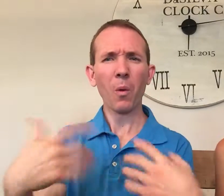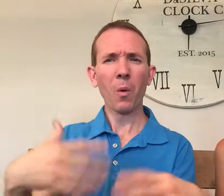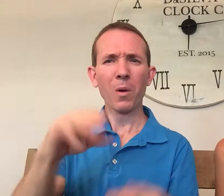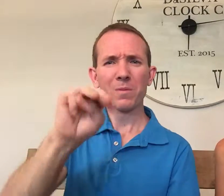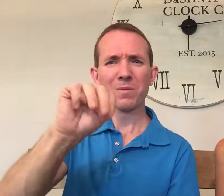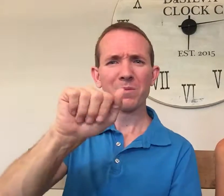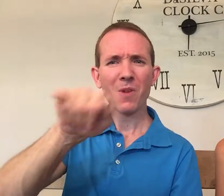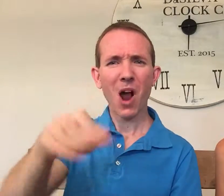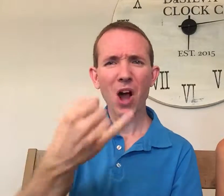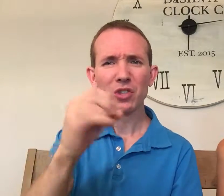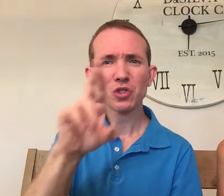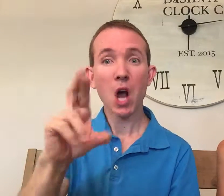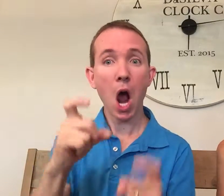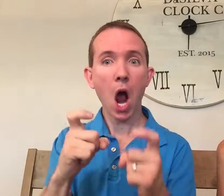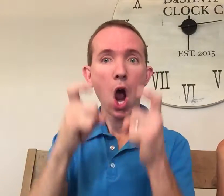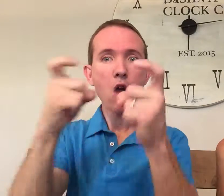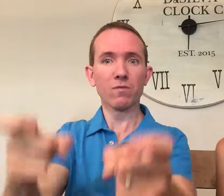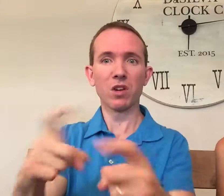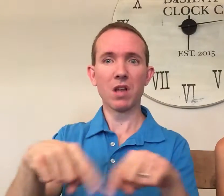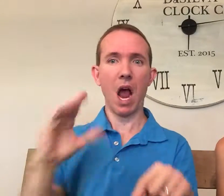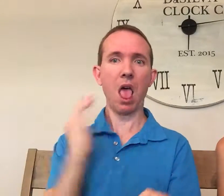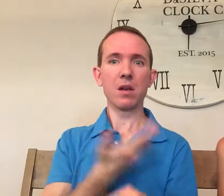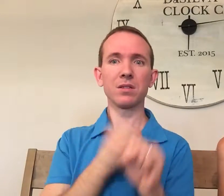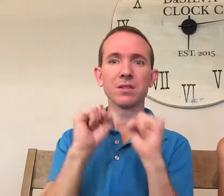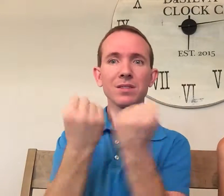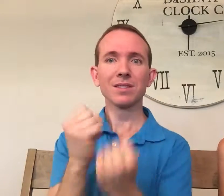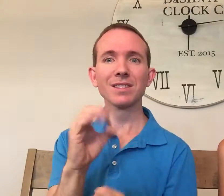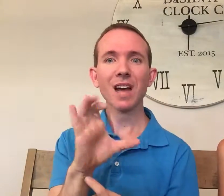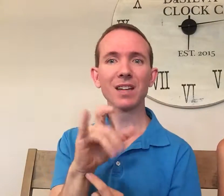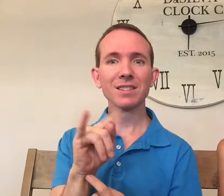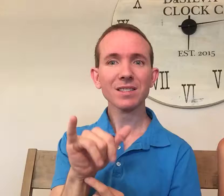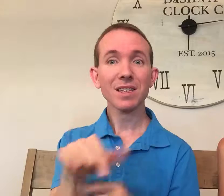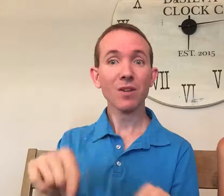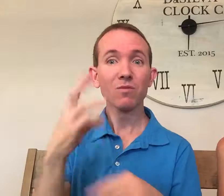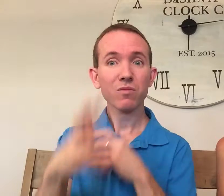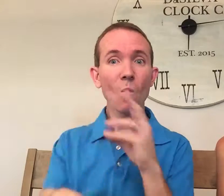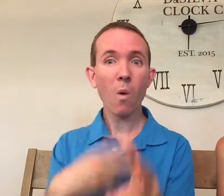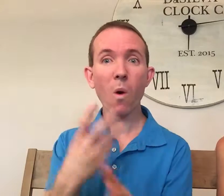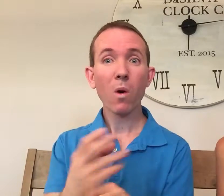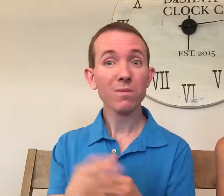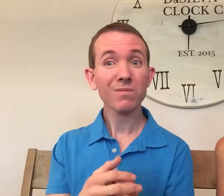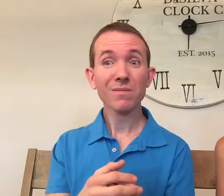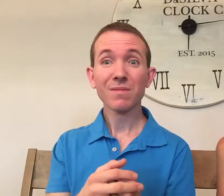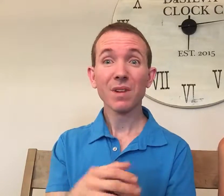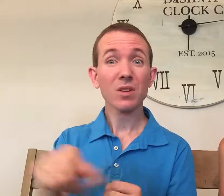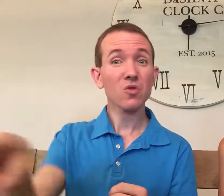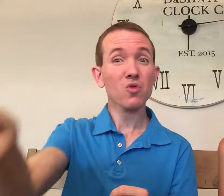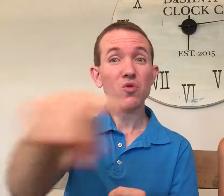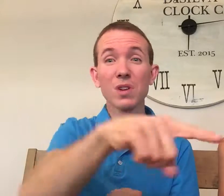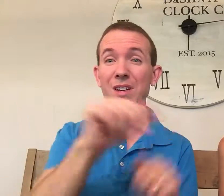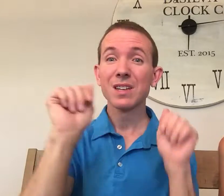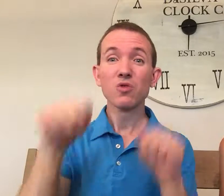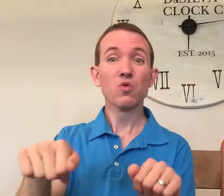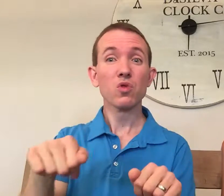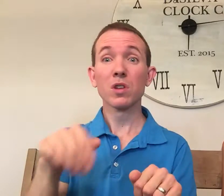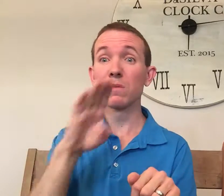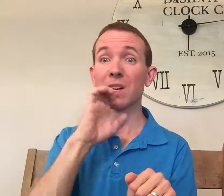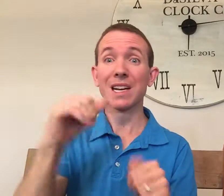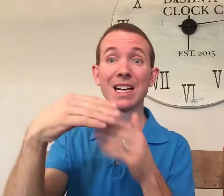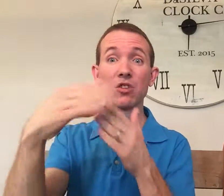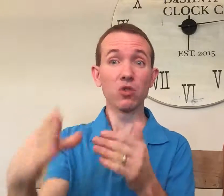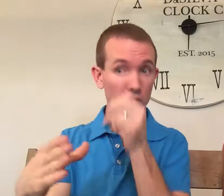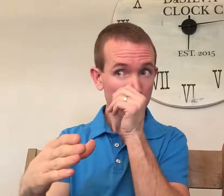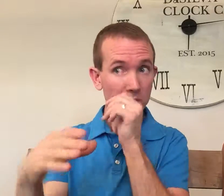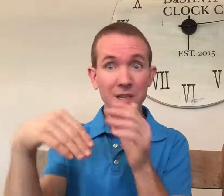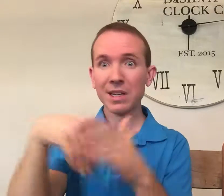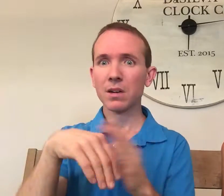It's because we feel it's right. It's a major contribution to our society and to our world. So